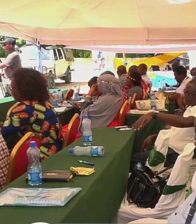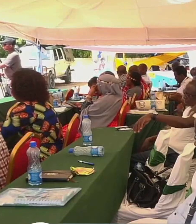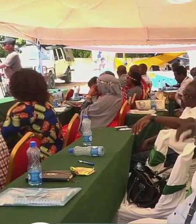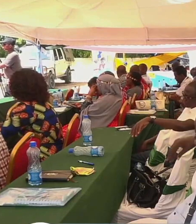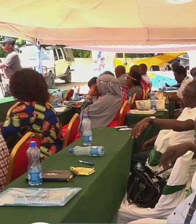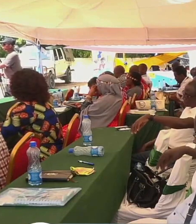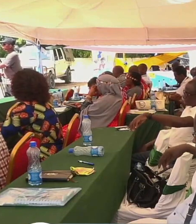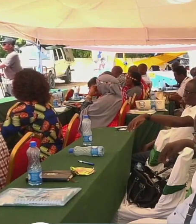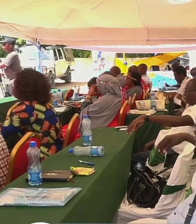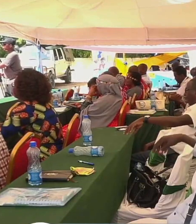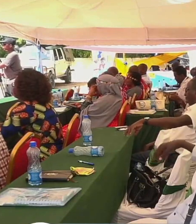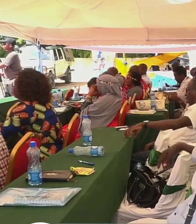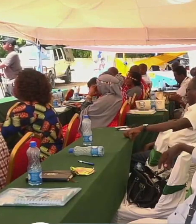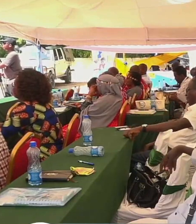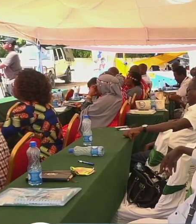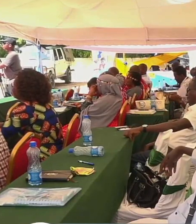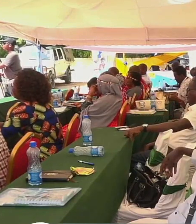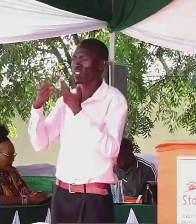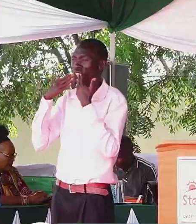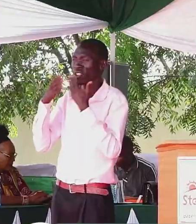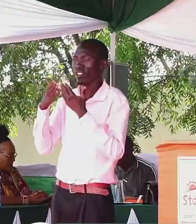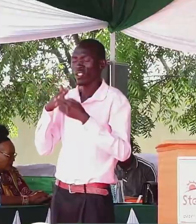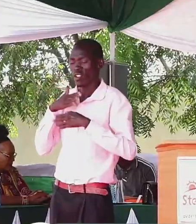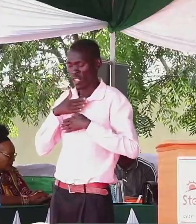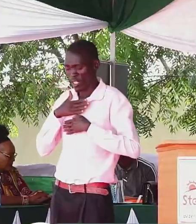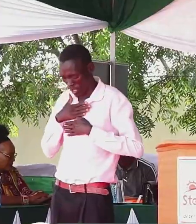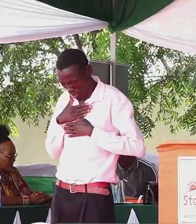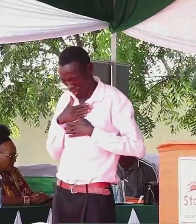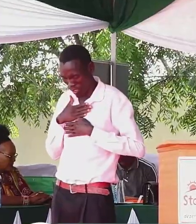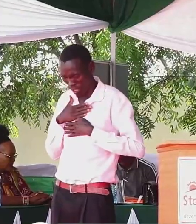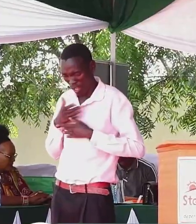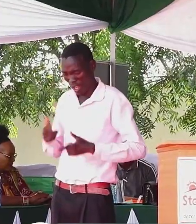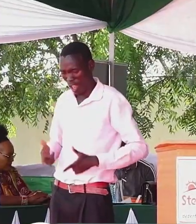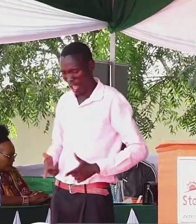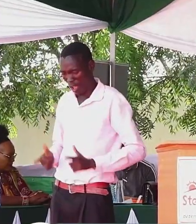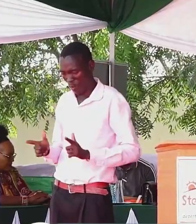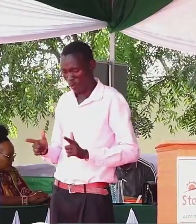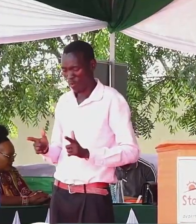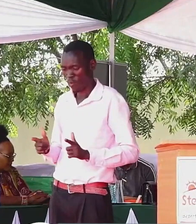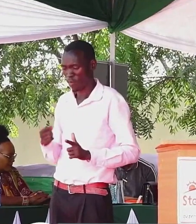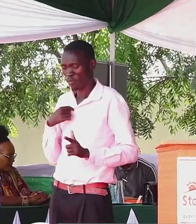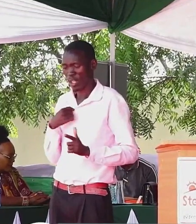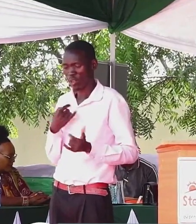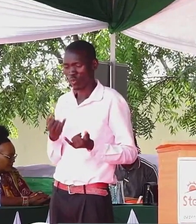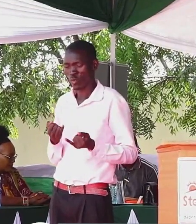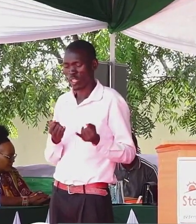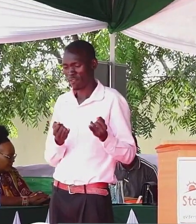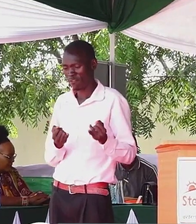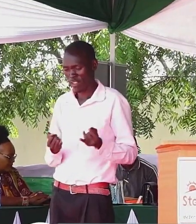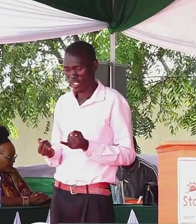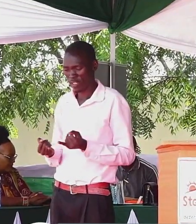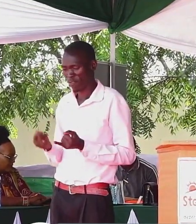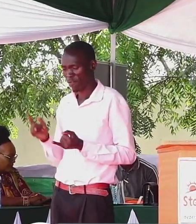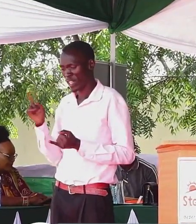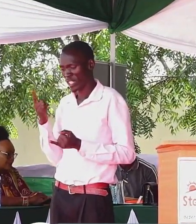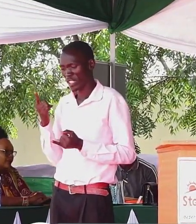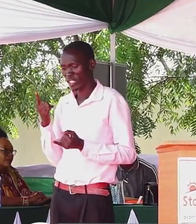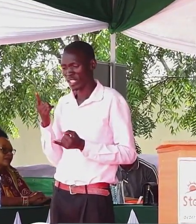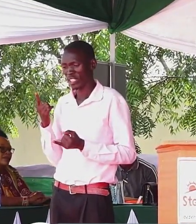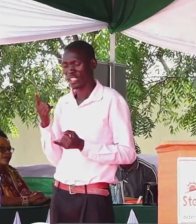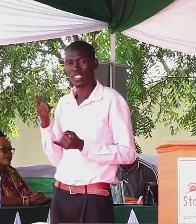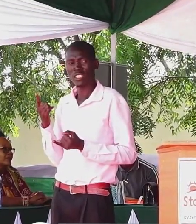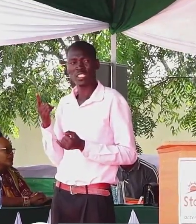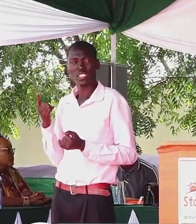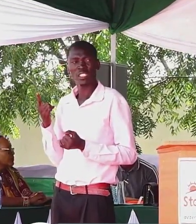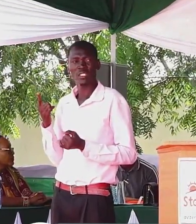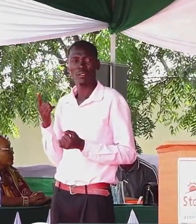us. Your Excellency, allow me now to invite Her First Excellency,